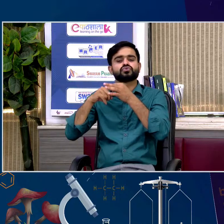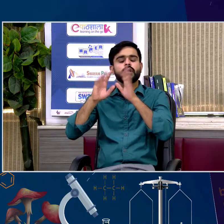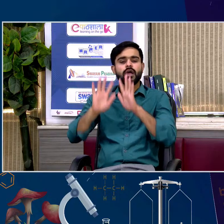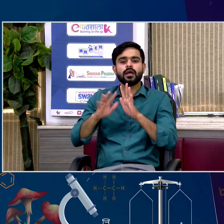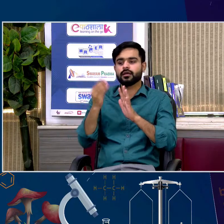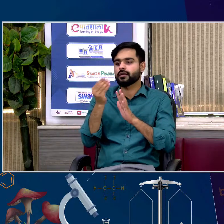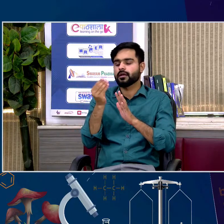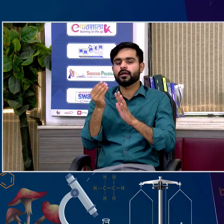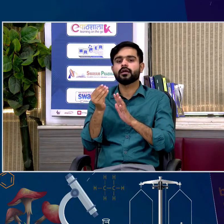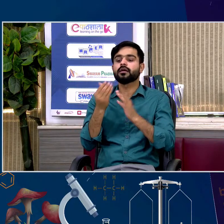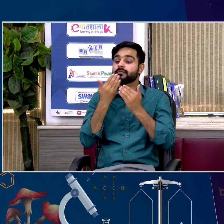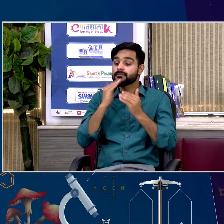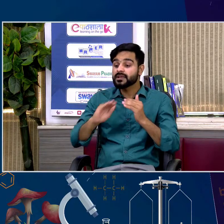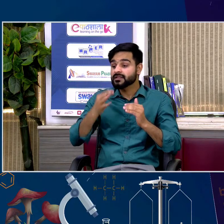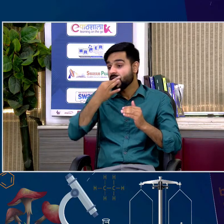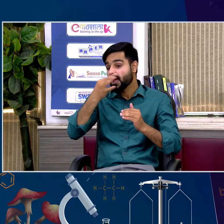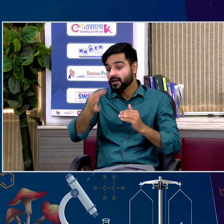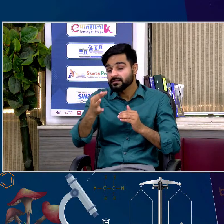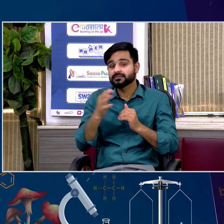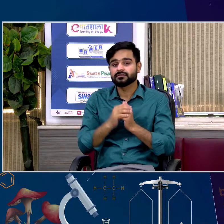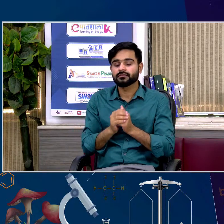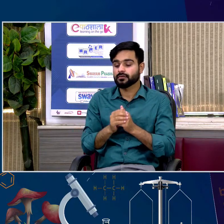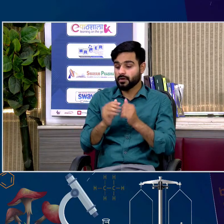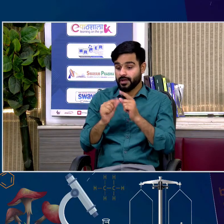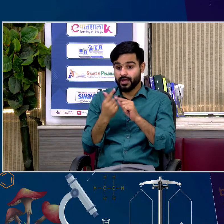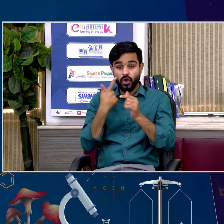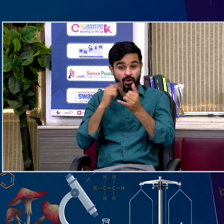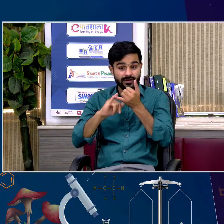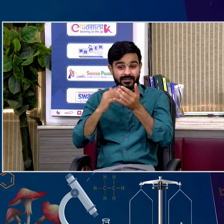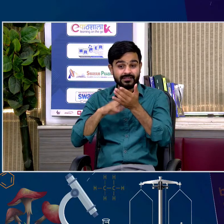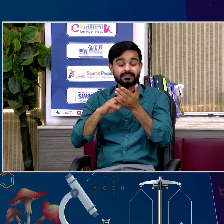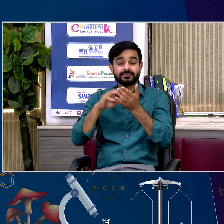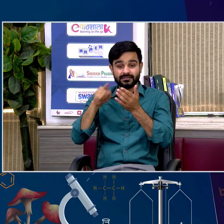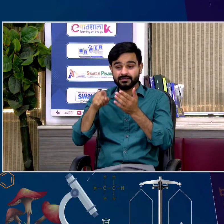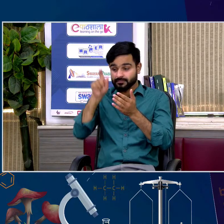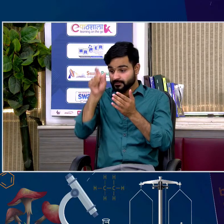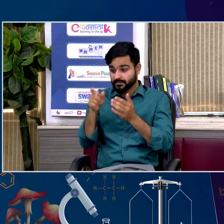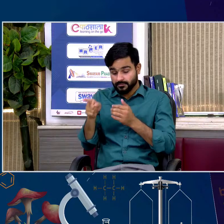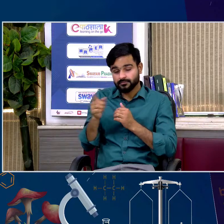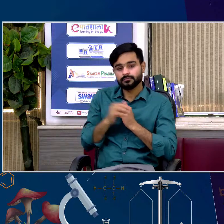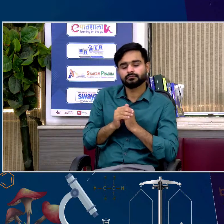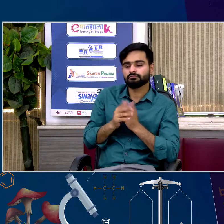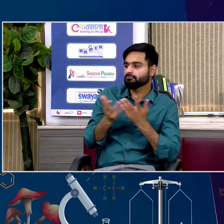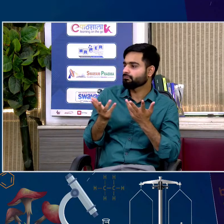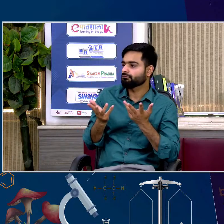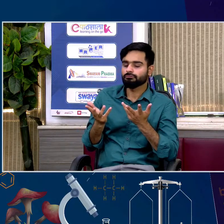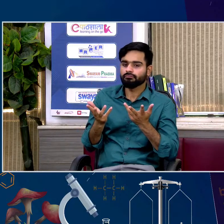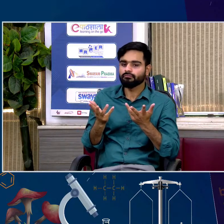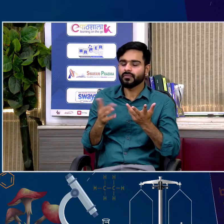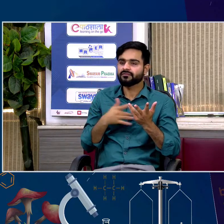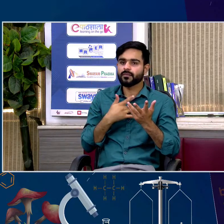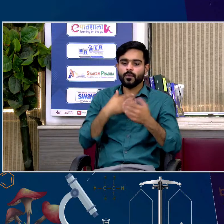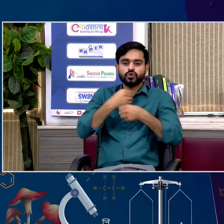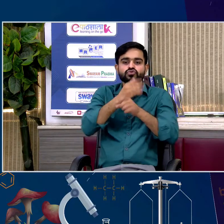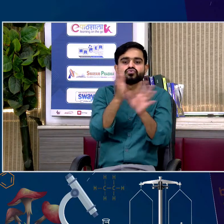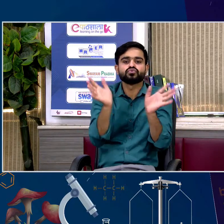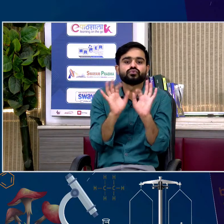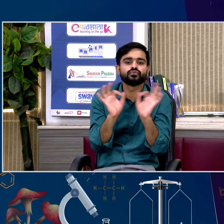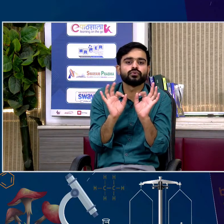can ask the child. Also, autistic children are do not generalize. Do